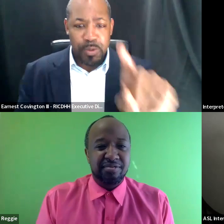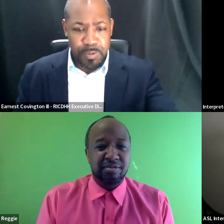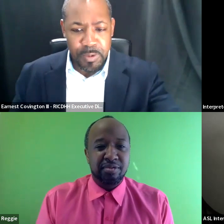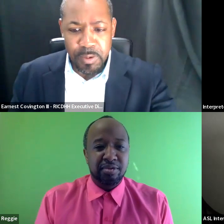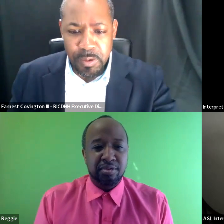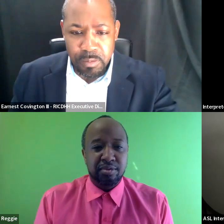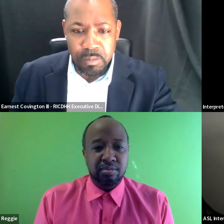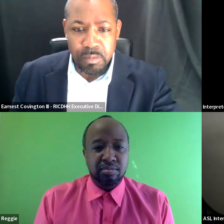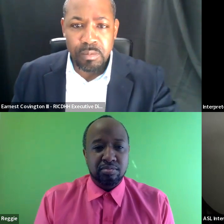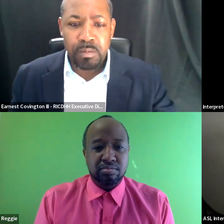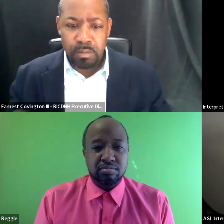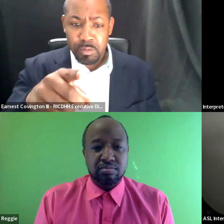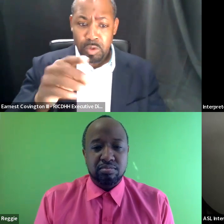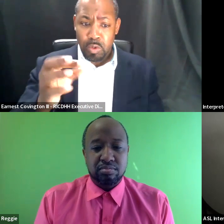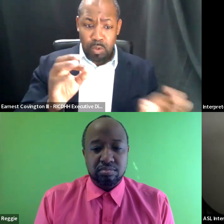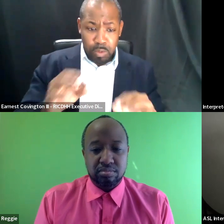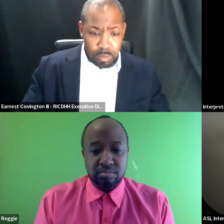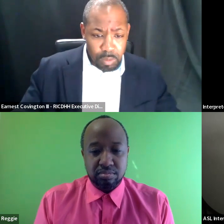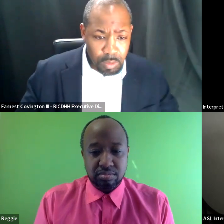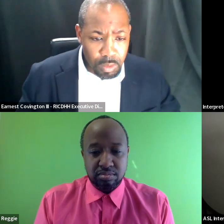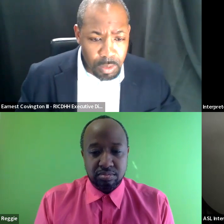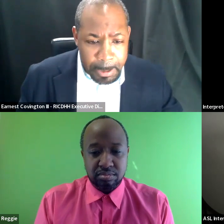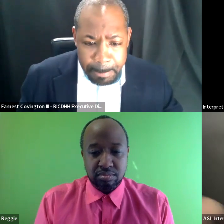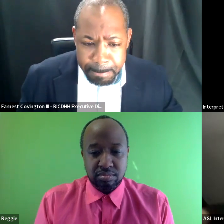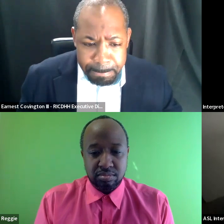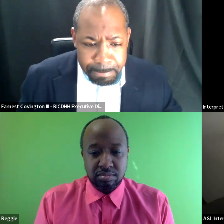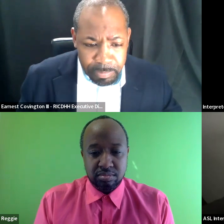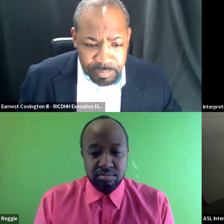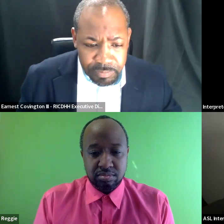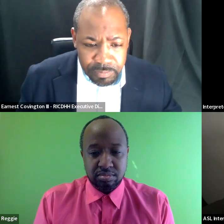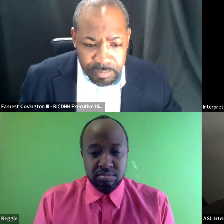minutes for wrapping up with some final comments.